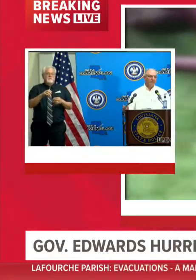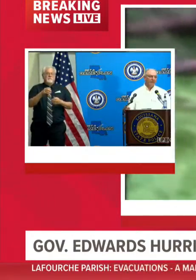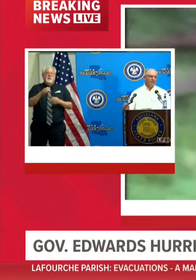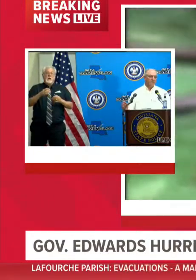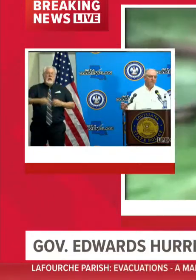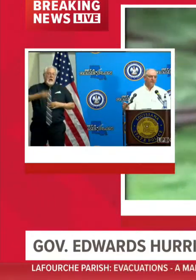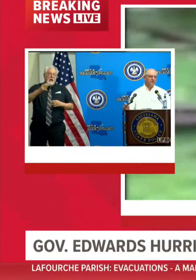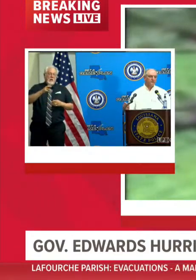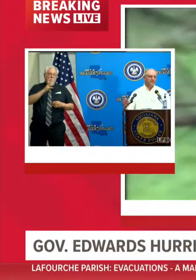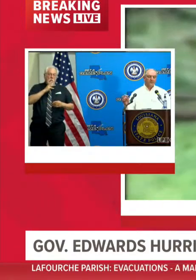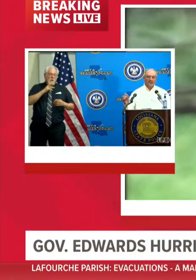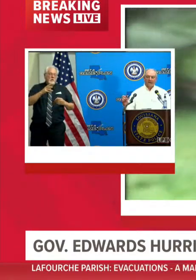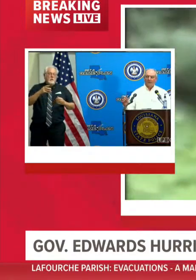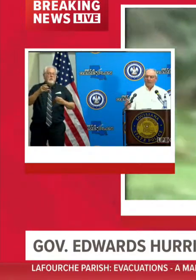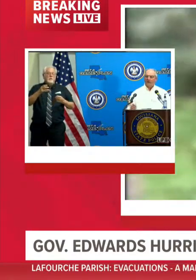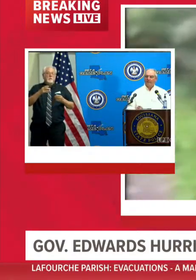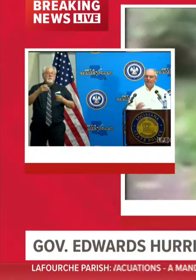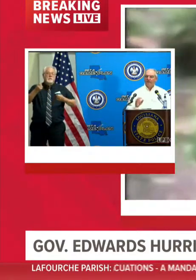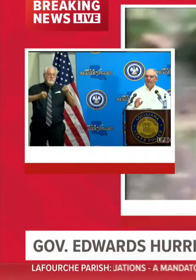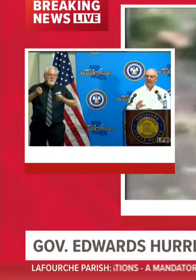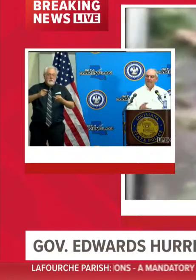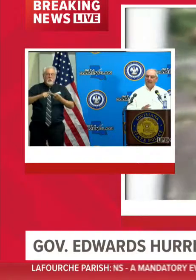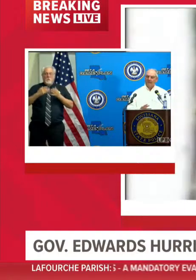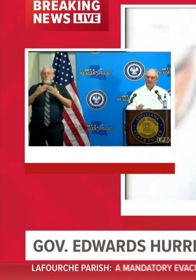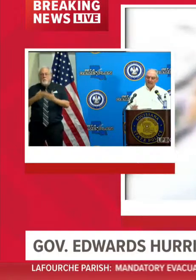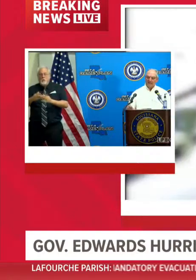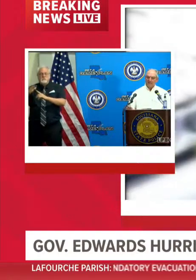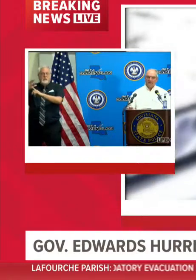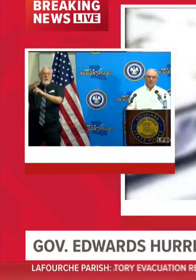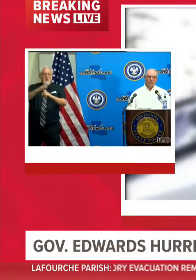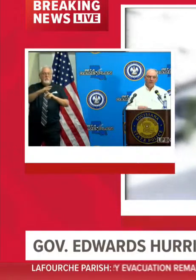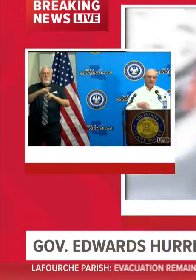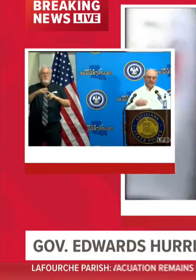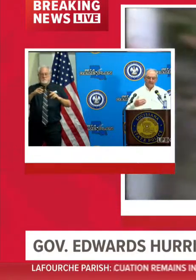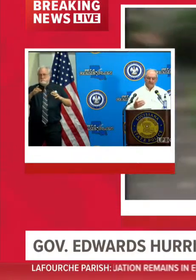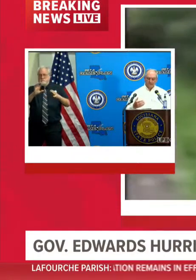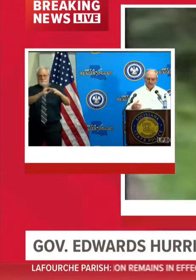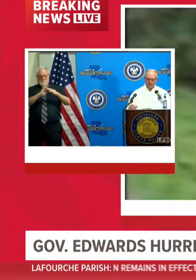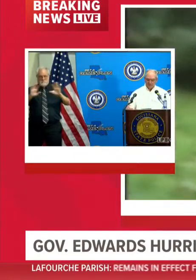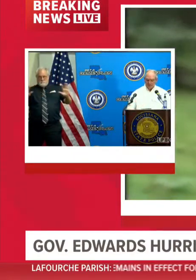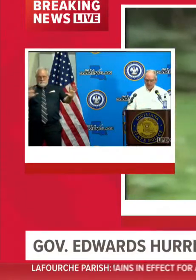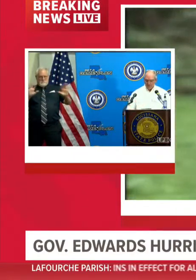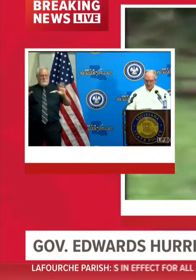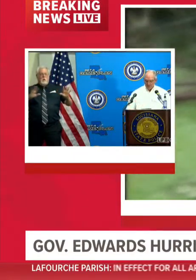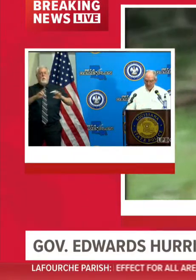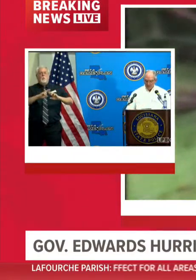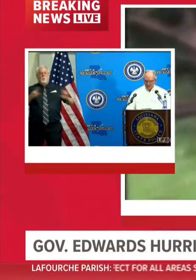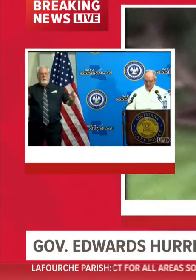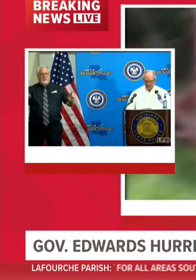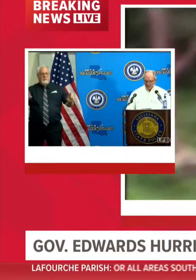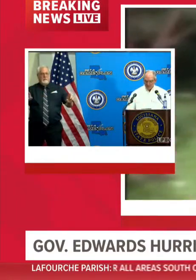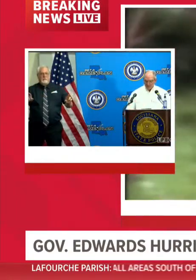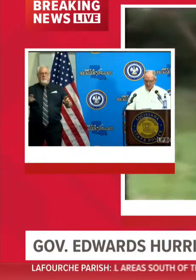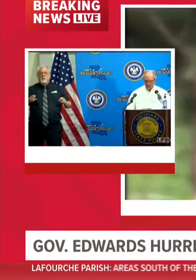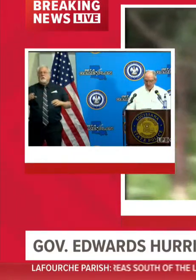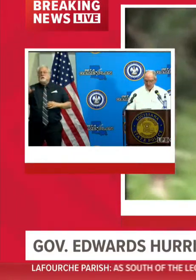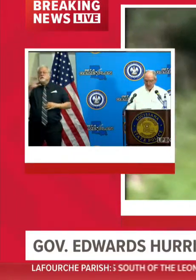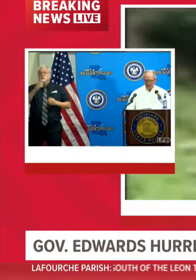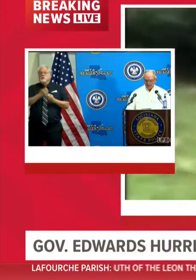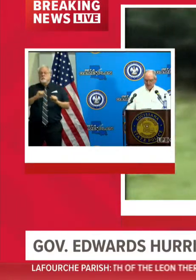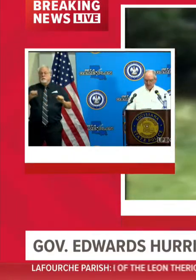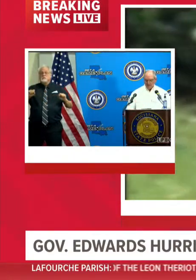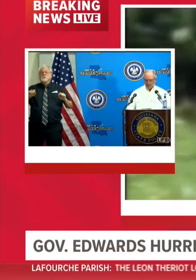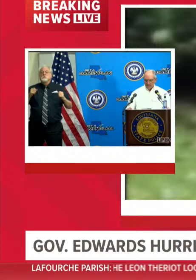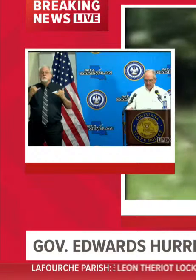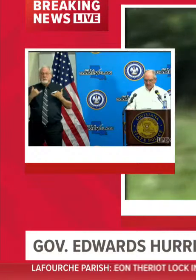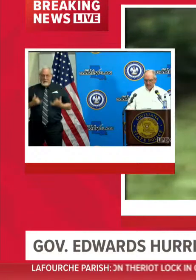water vehicles, boats, aircraft, you name it. All of that has been coordinated. That search and rescue is ongoing right now.